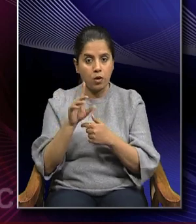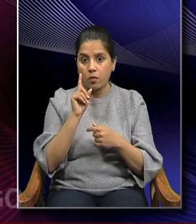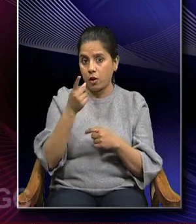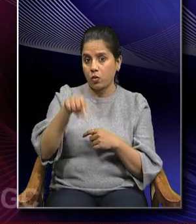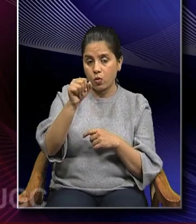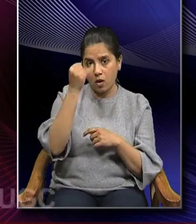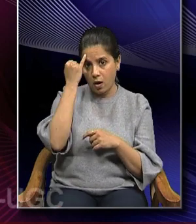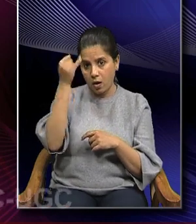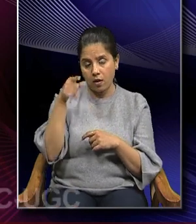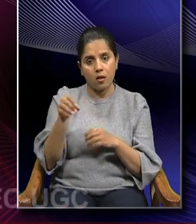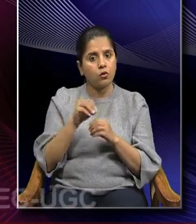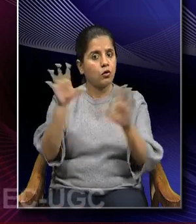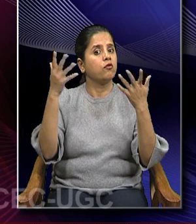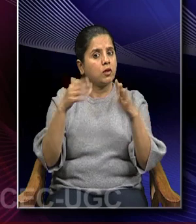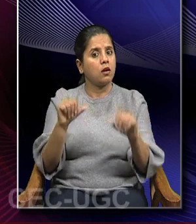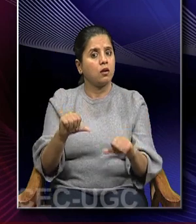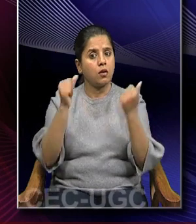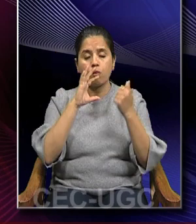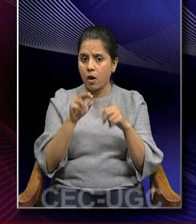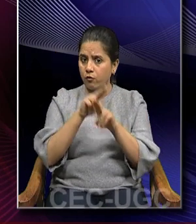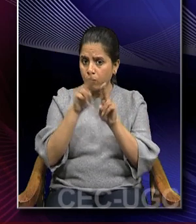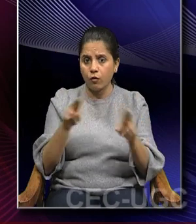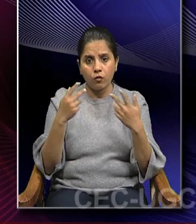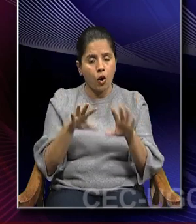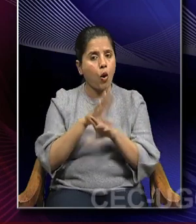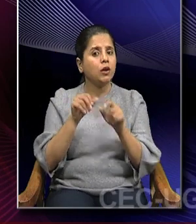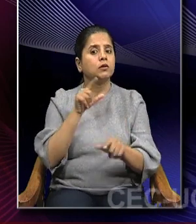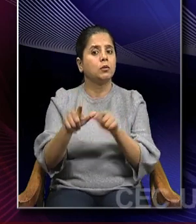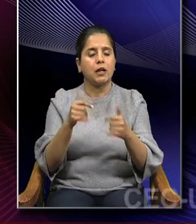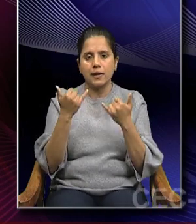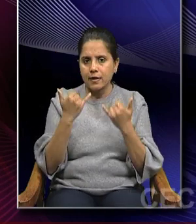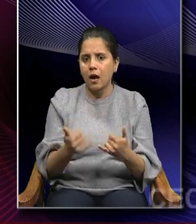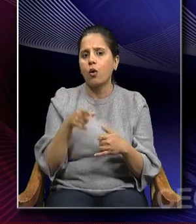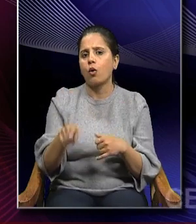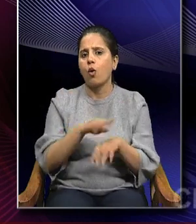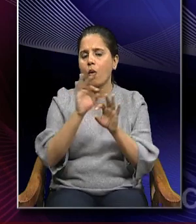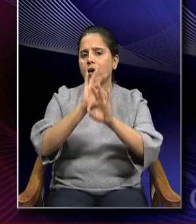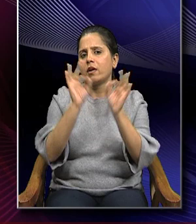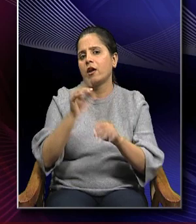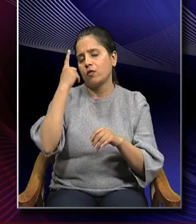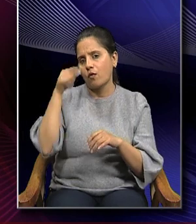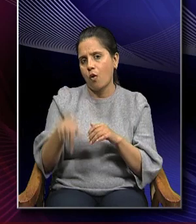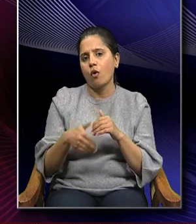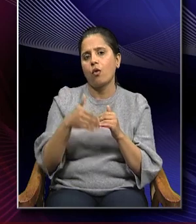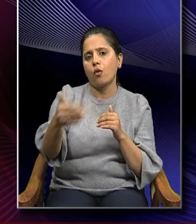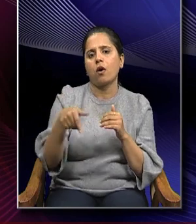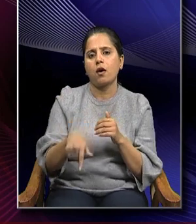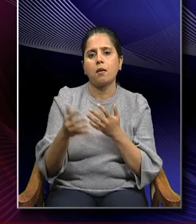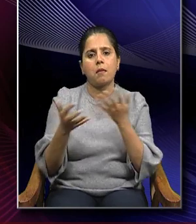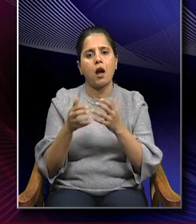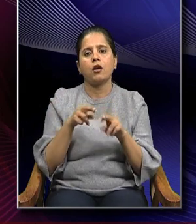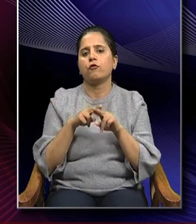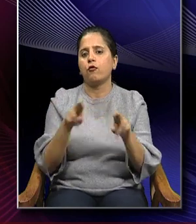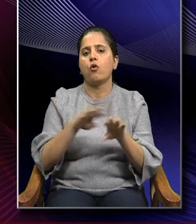your idea has gone through, it has successfully completed all the steps, and now it is all ready for going into the market on full